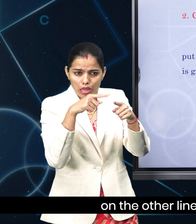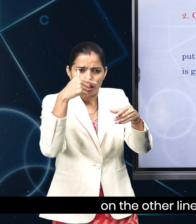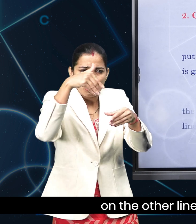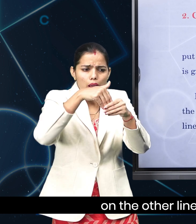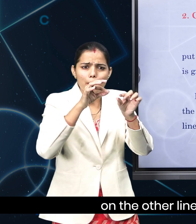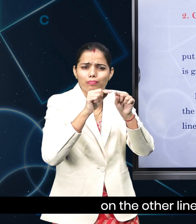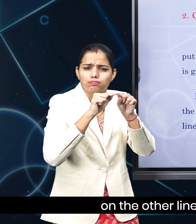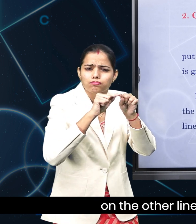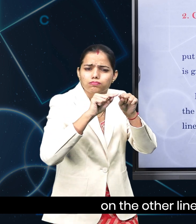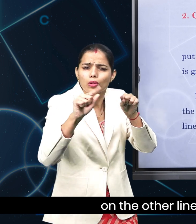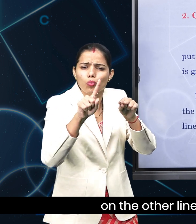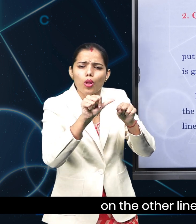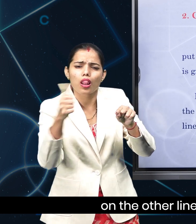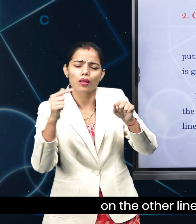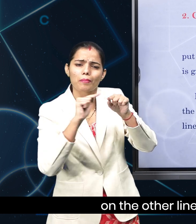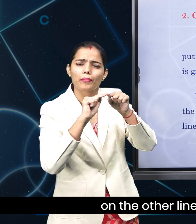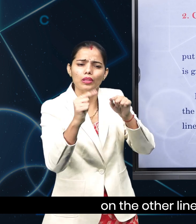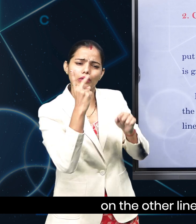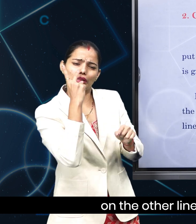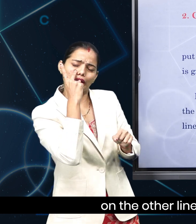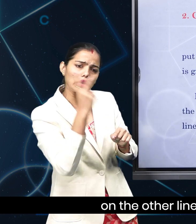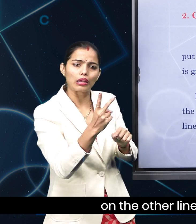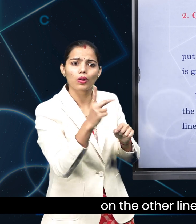line to check which one is greater.